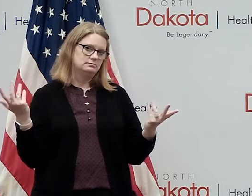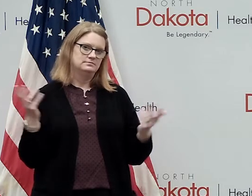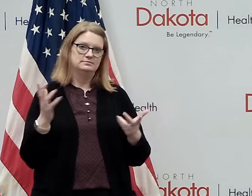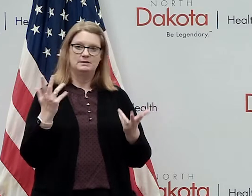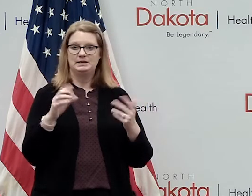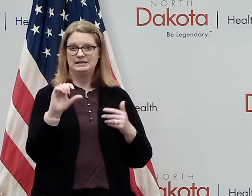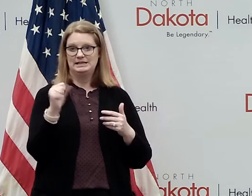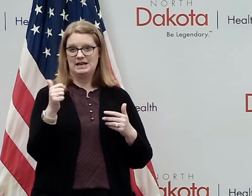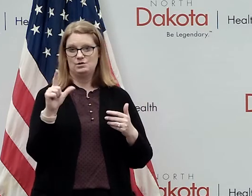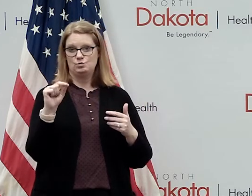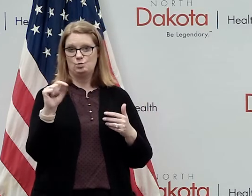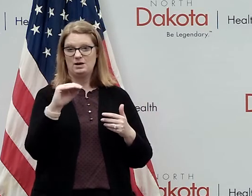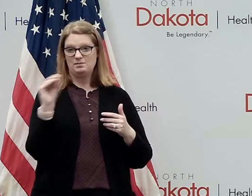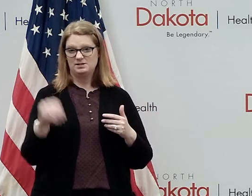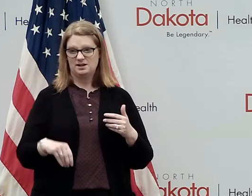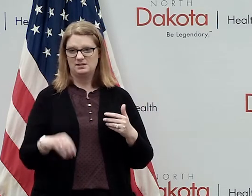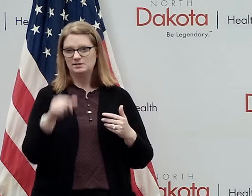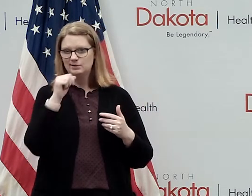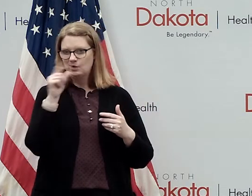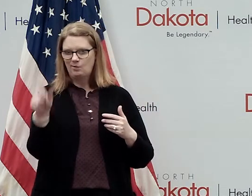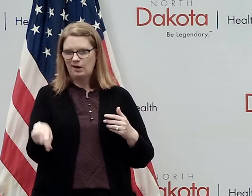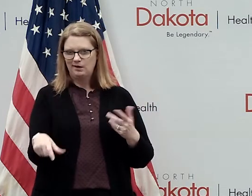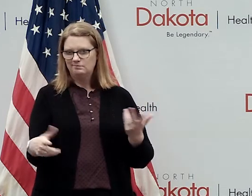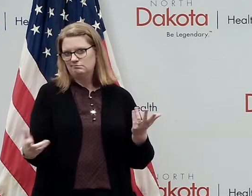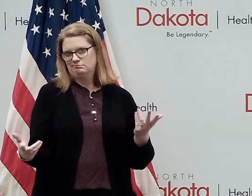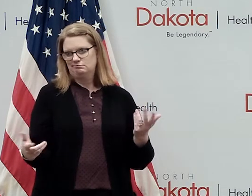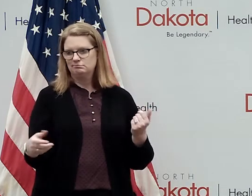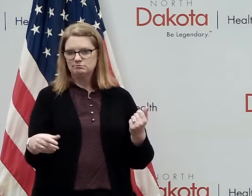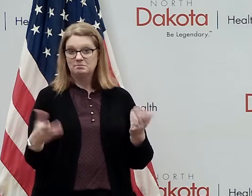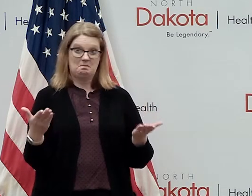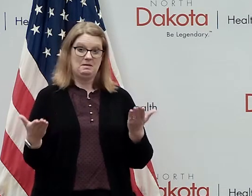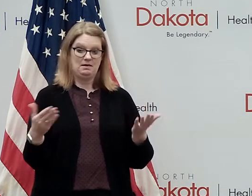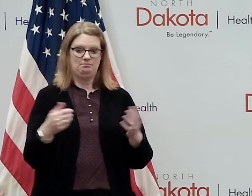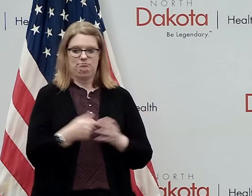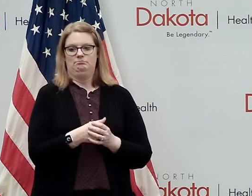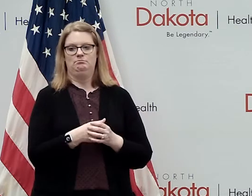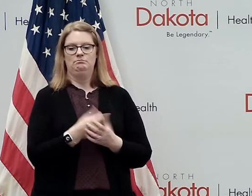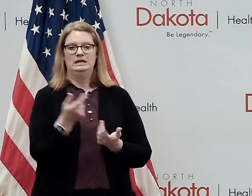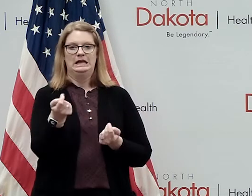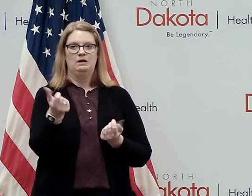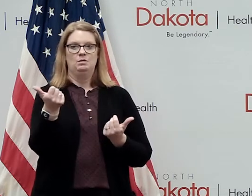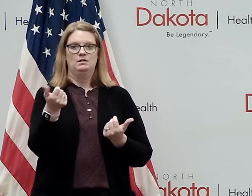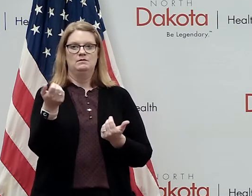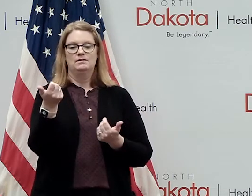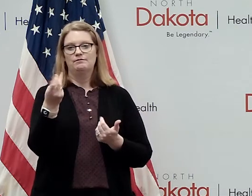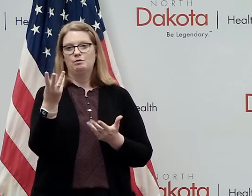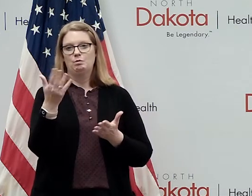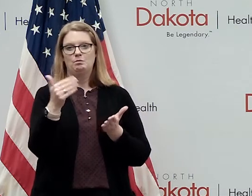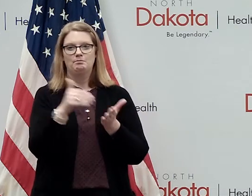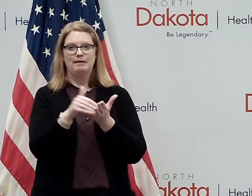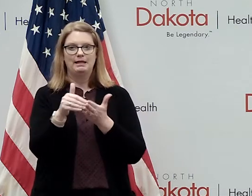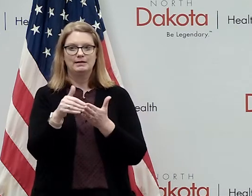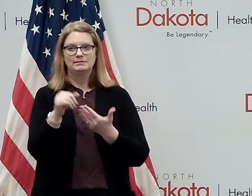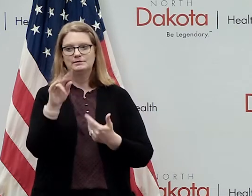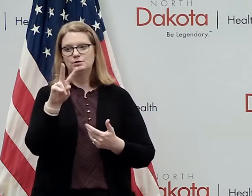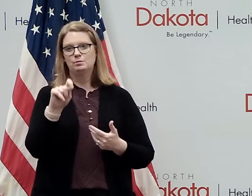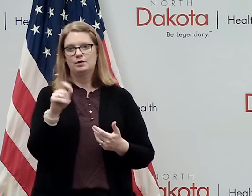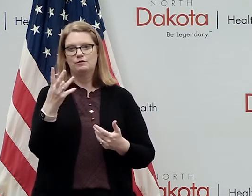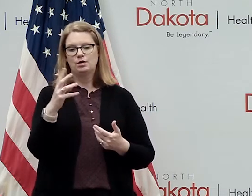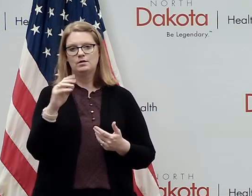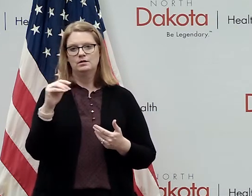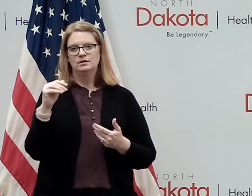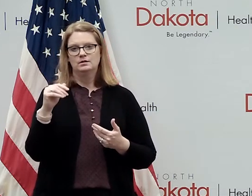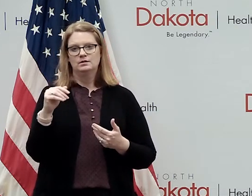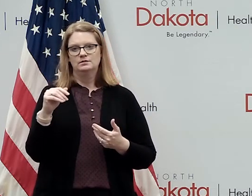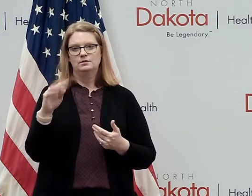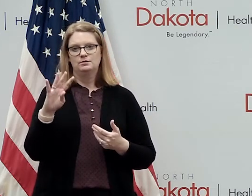or 20% of that we absolutely don't need? Maybe. Well, I mean, you get rid of a couple million, 2.4 to 4.8